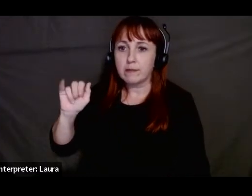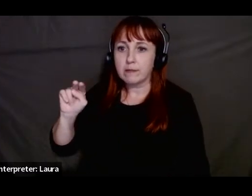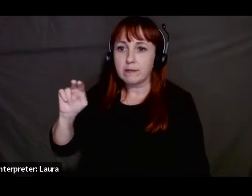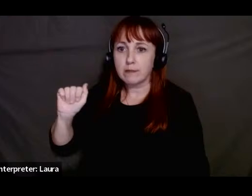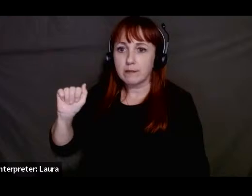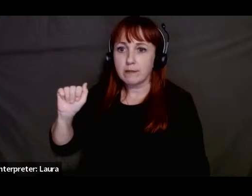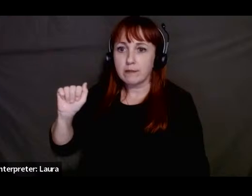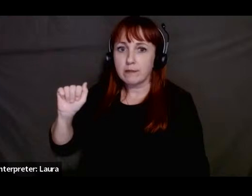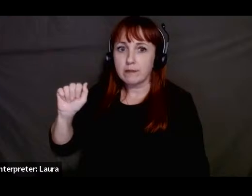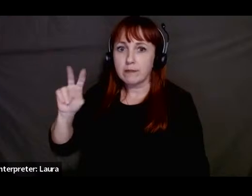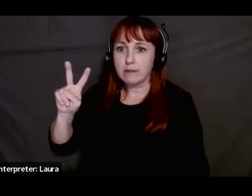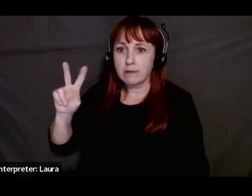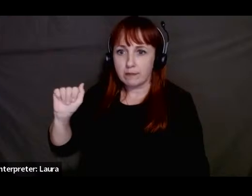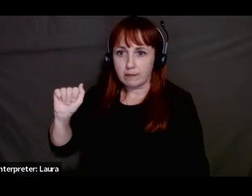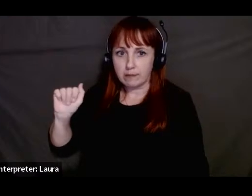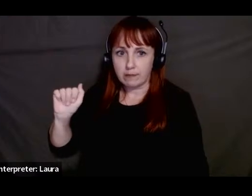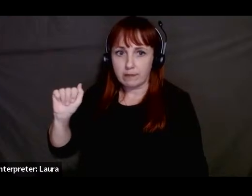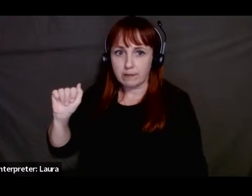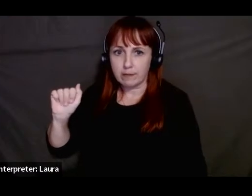Kilihea Inaba.